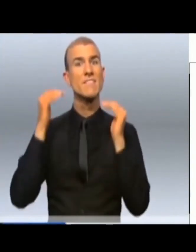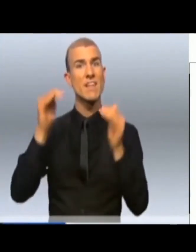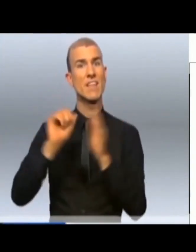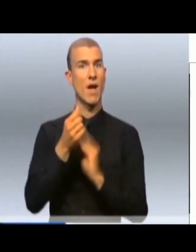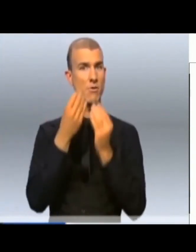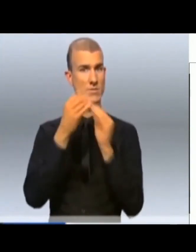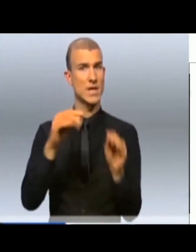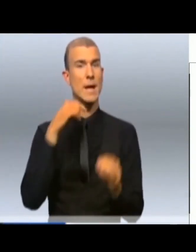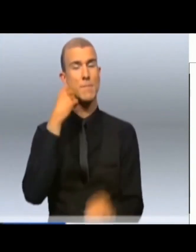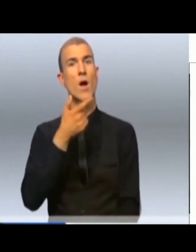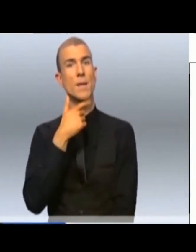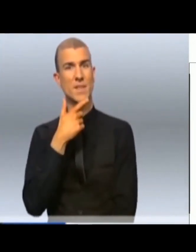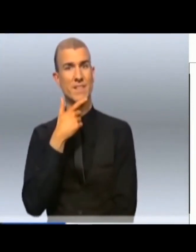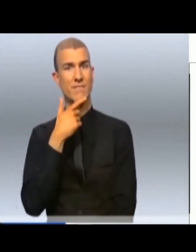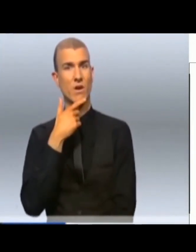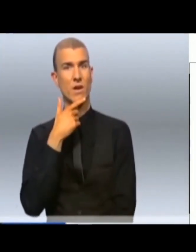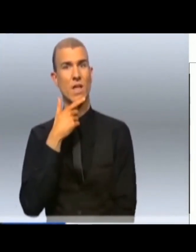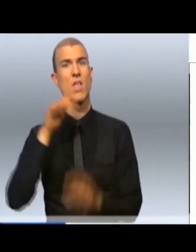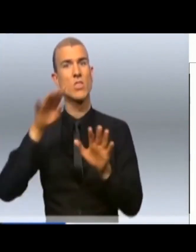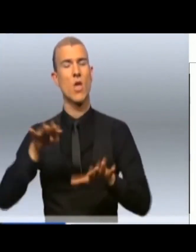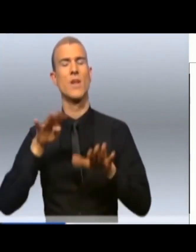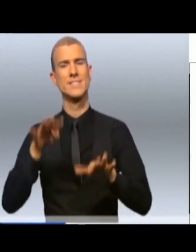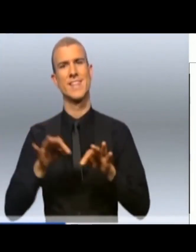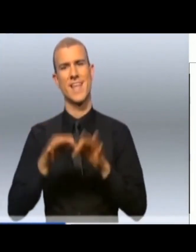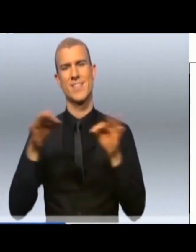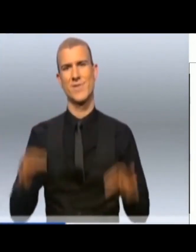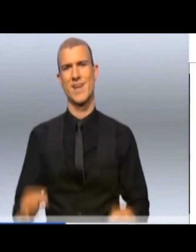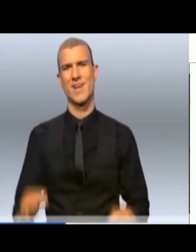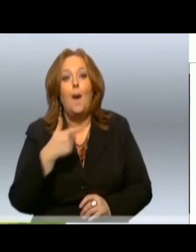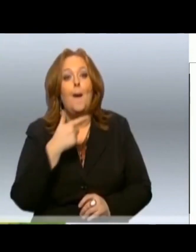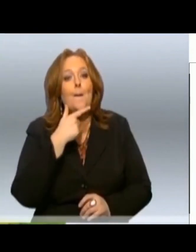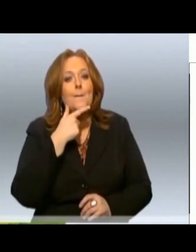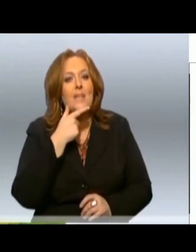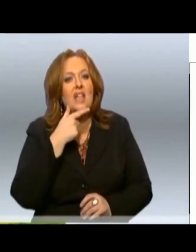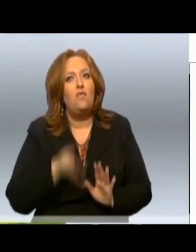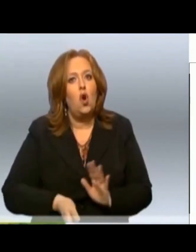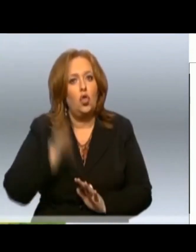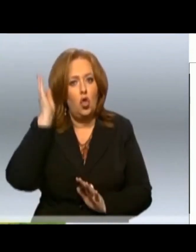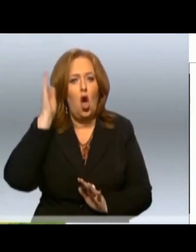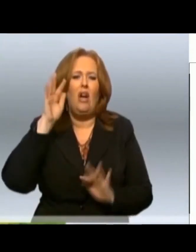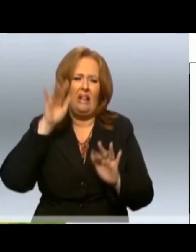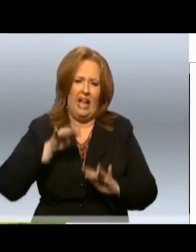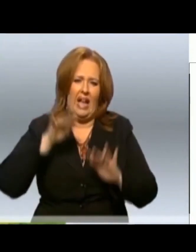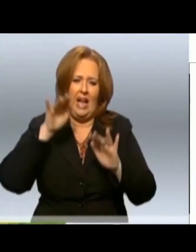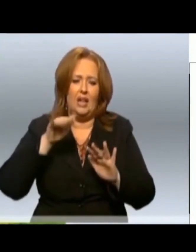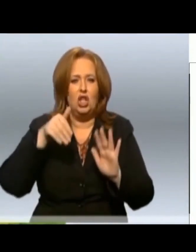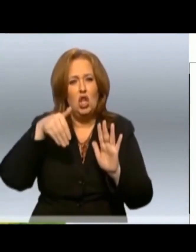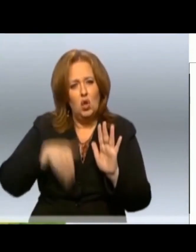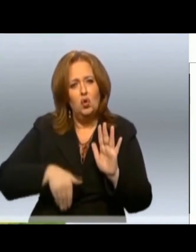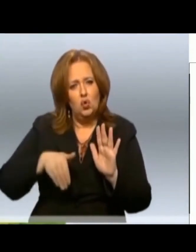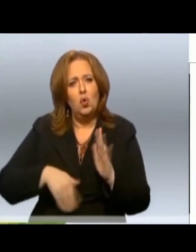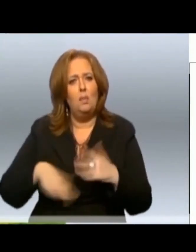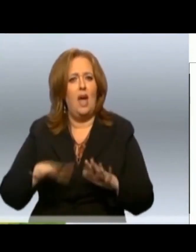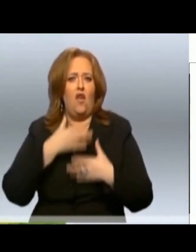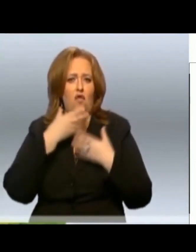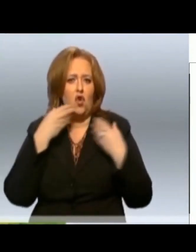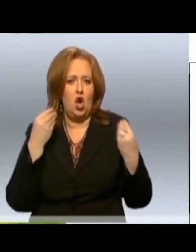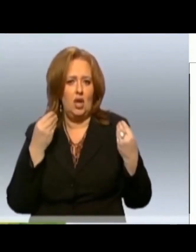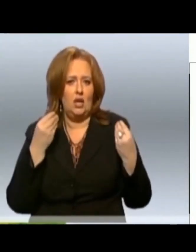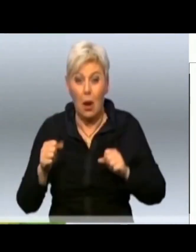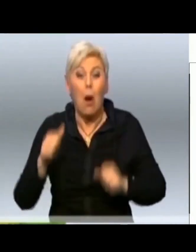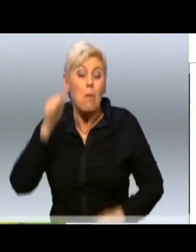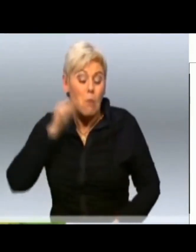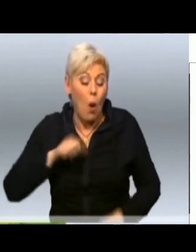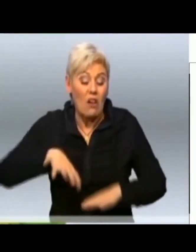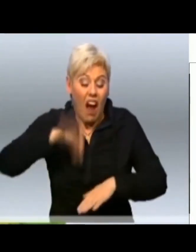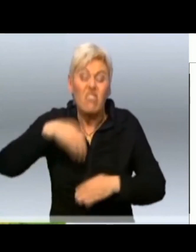can be successfully achieved using a transformer-based architecture. The predicted joint locations for neighbouring frames are closely positioned, and